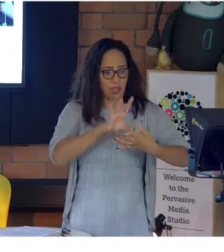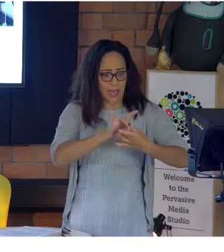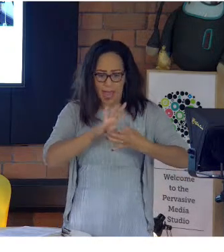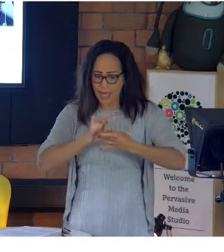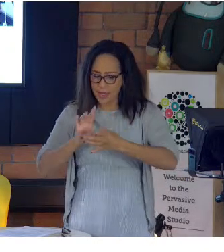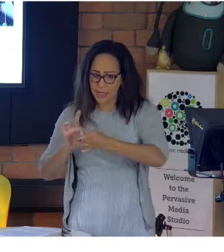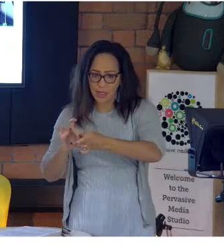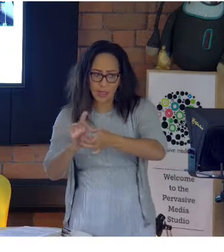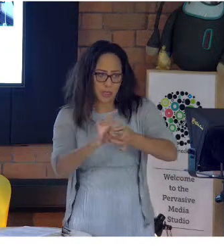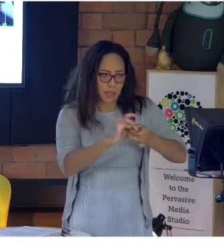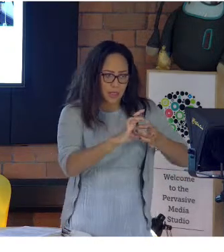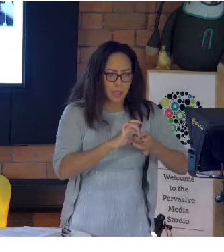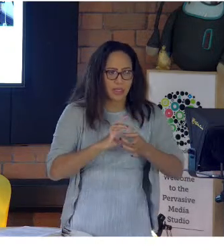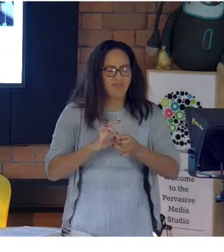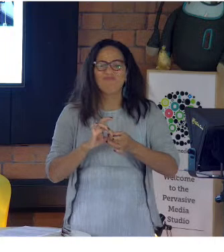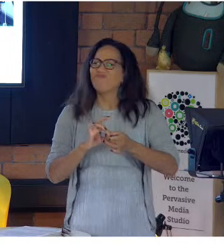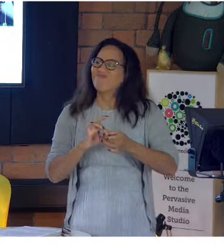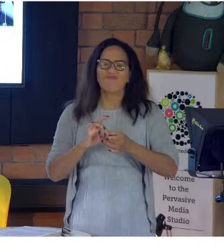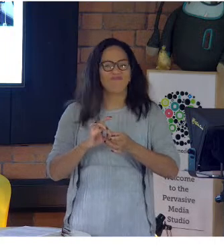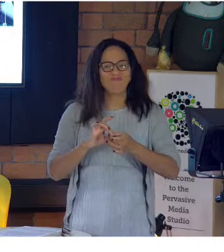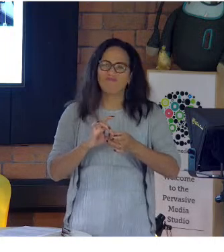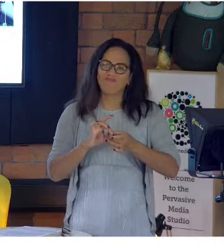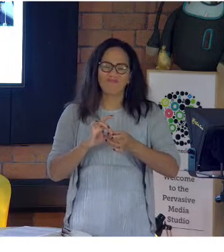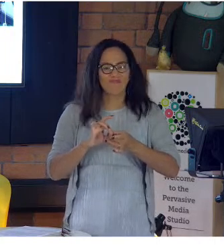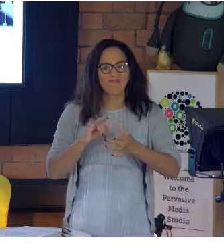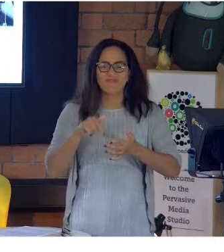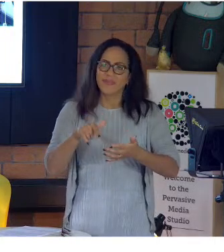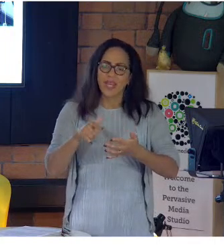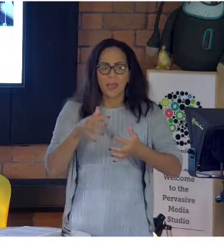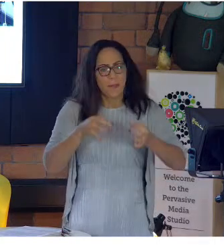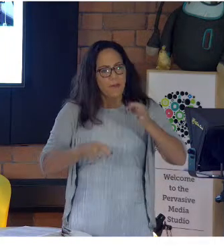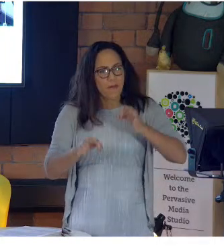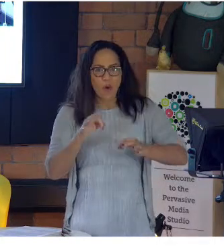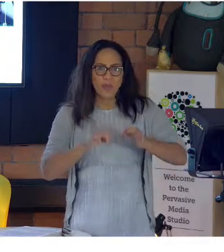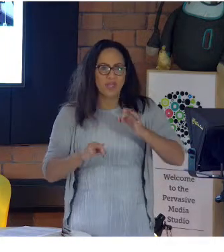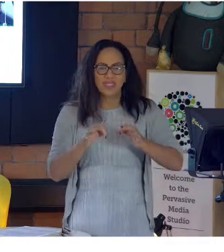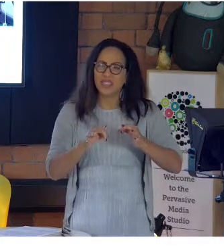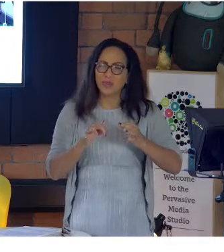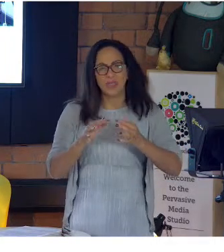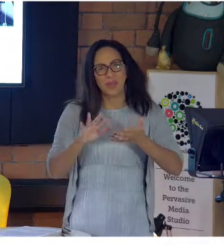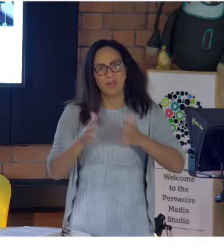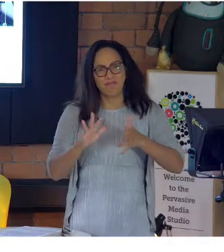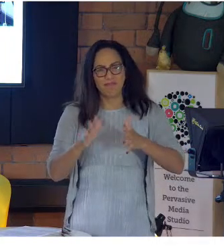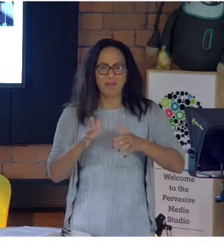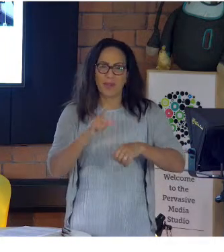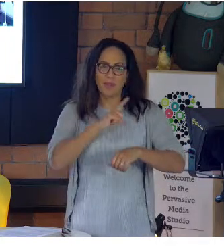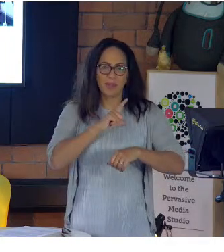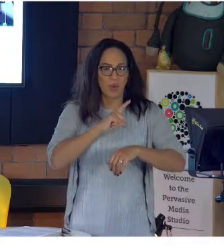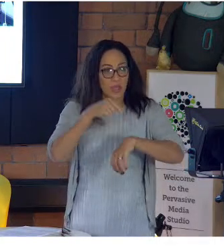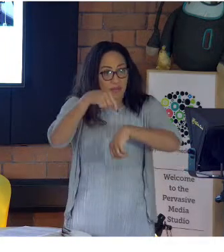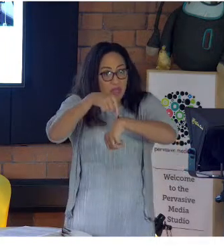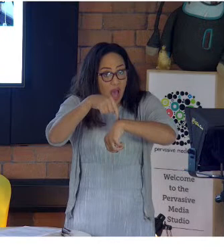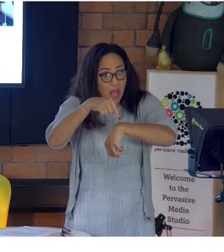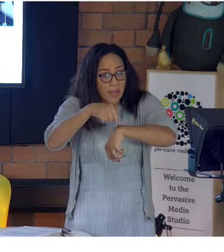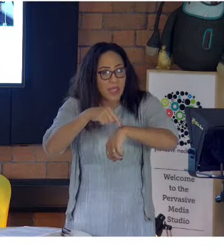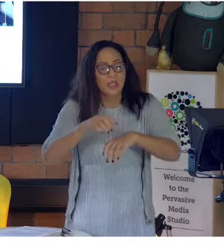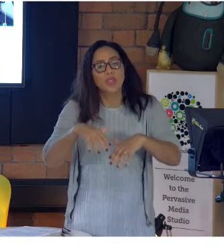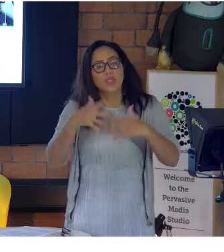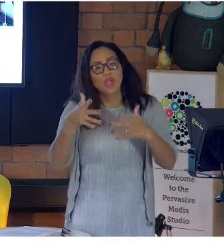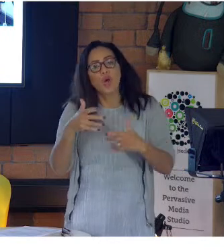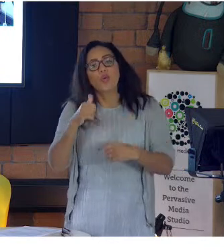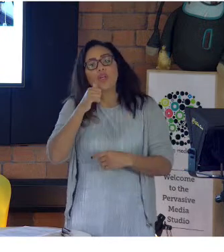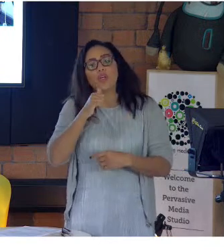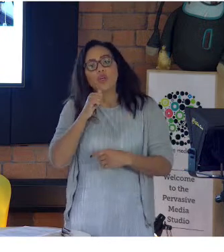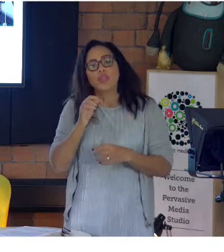we unfortunately didn't manage to make the most of its performance due to timing. So we ended up working directly on